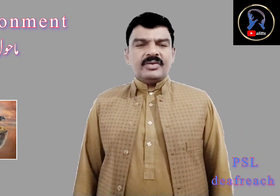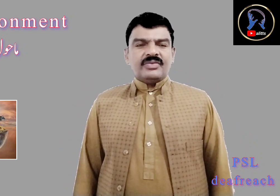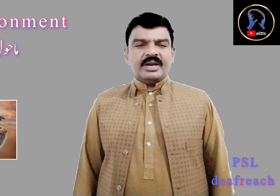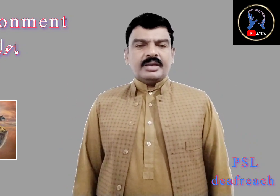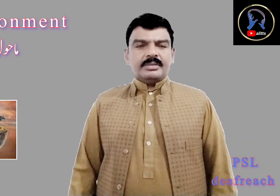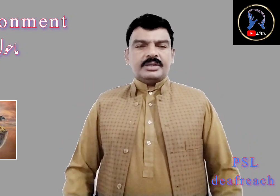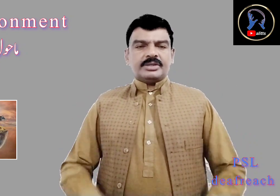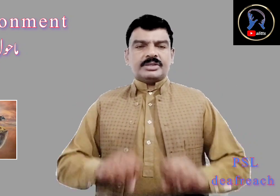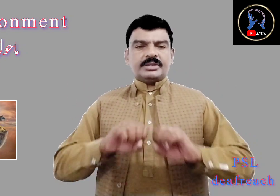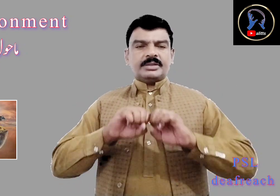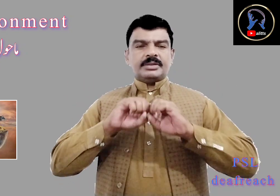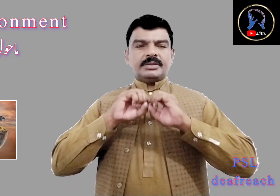environment